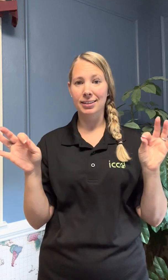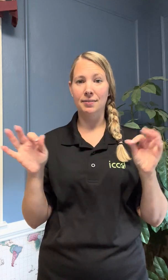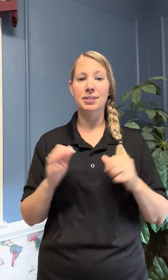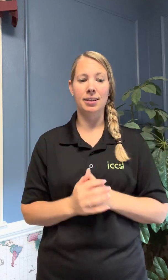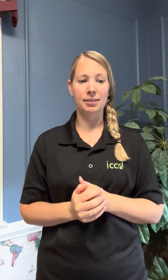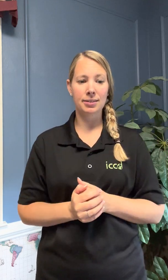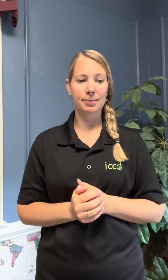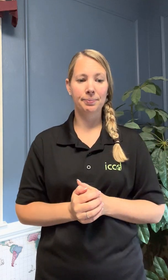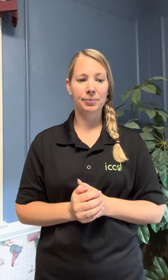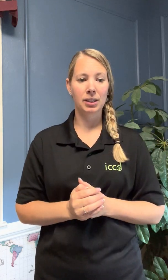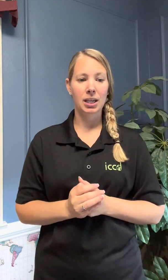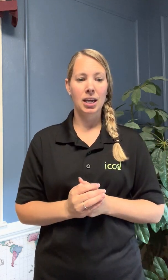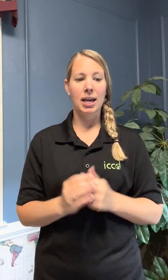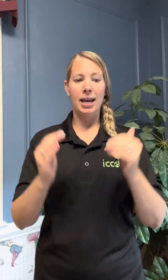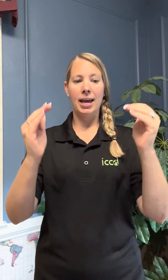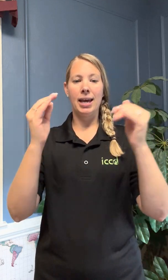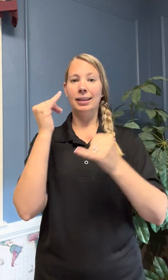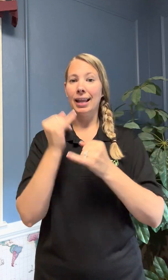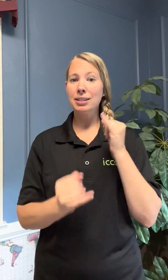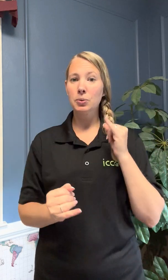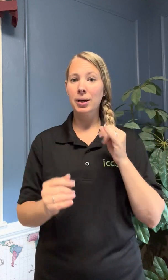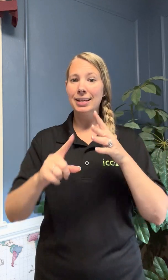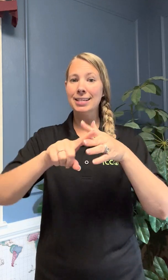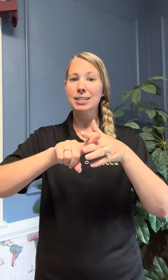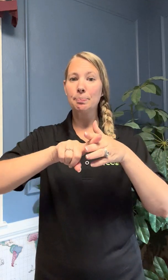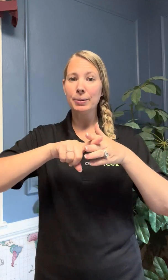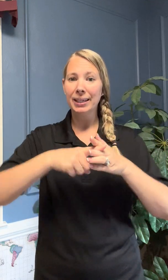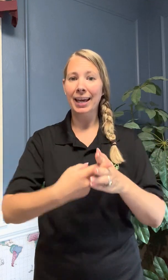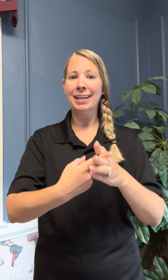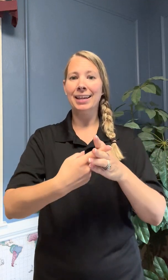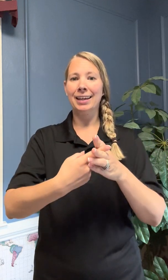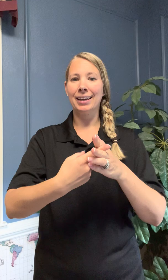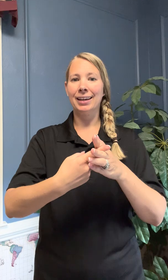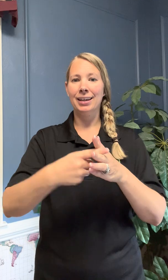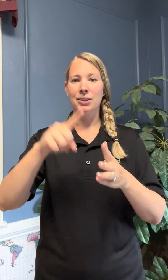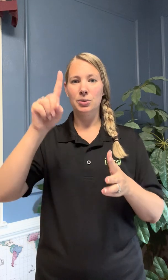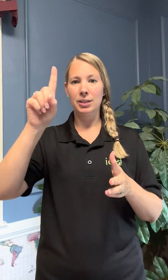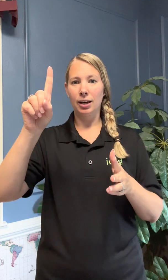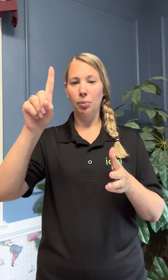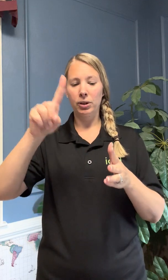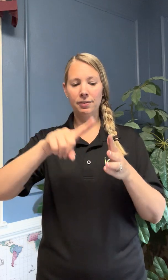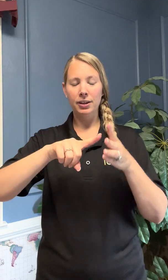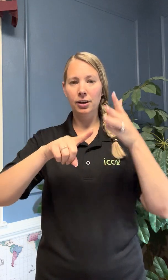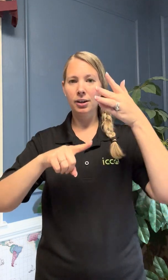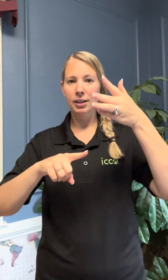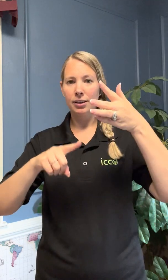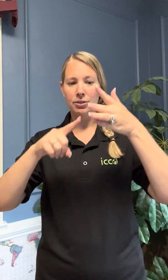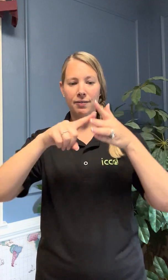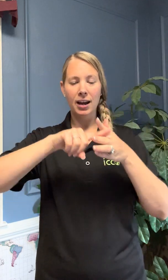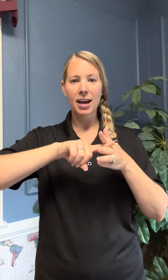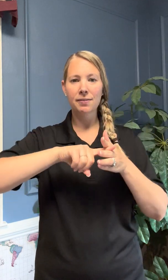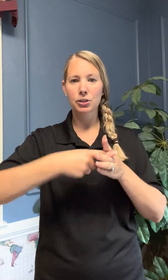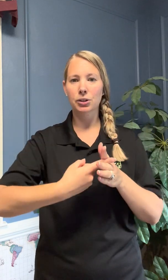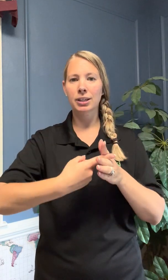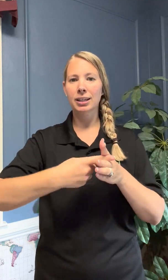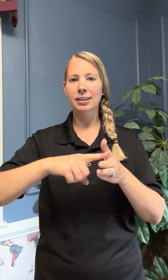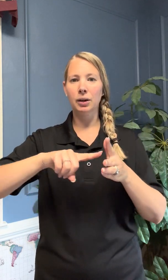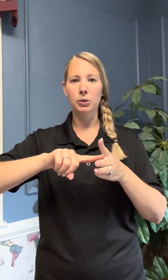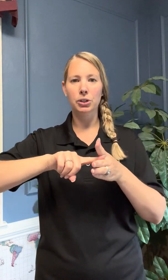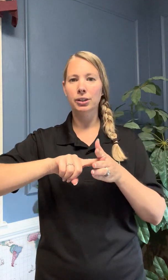the sentence. And last one is beginning. So we take our pointer finger, here's our 5, turn it in like we're turning the